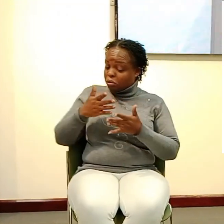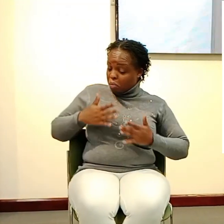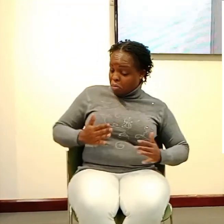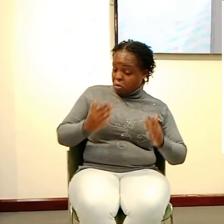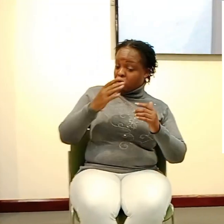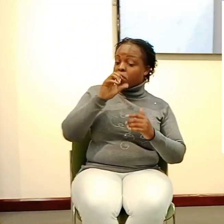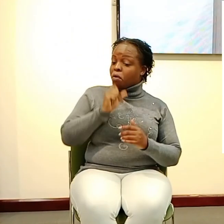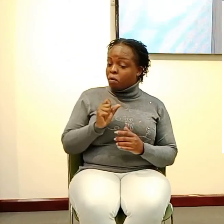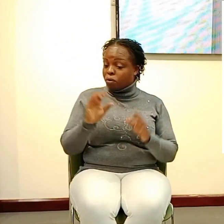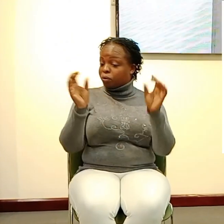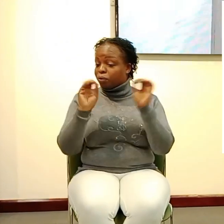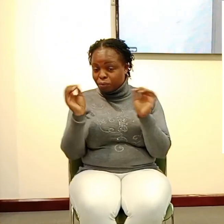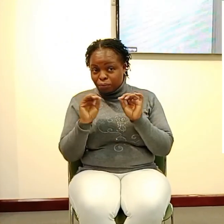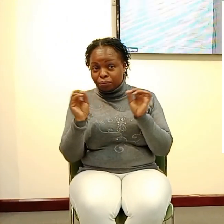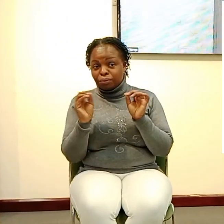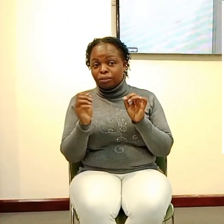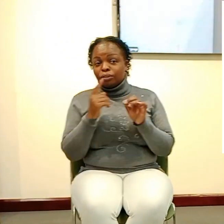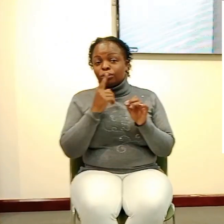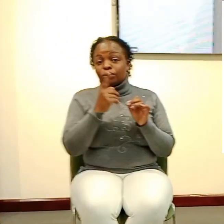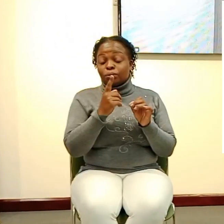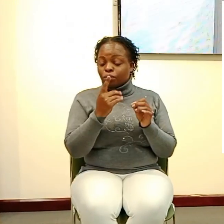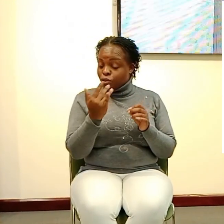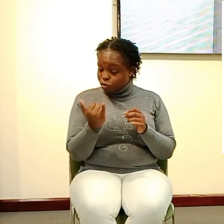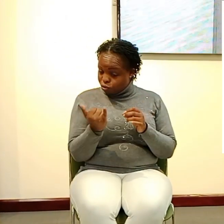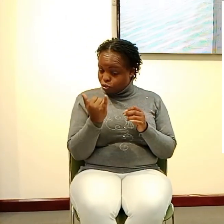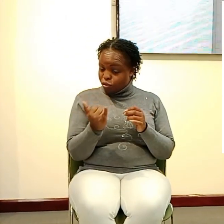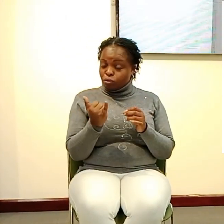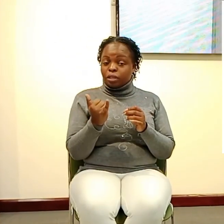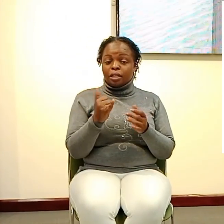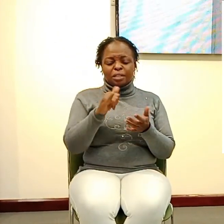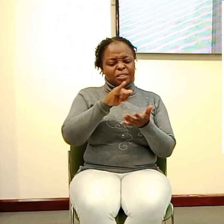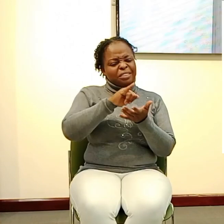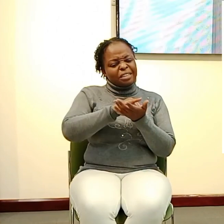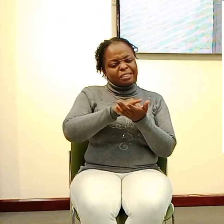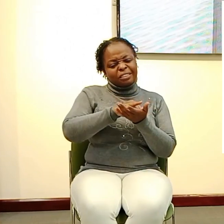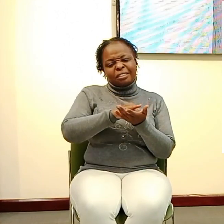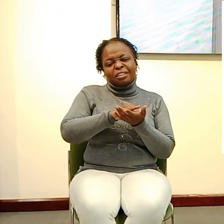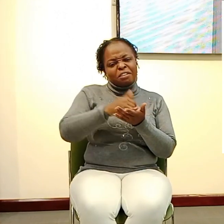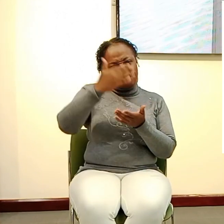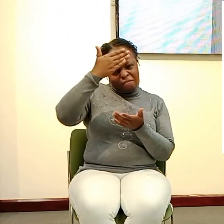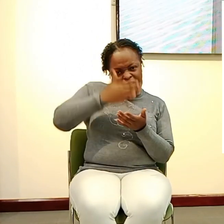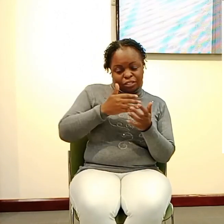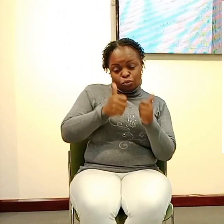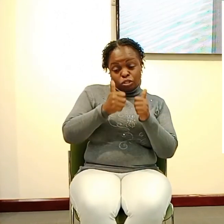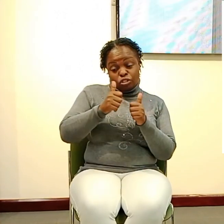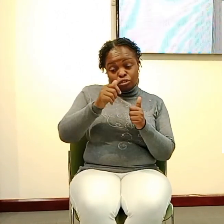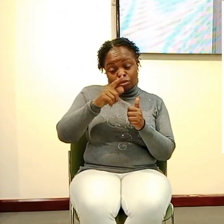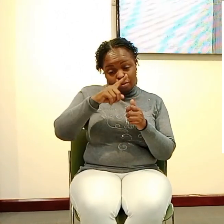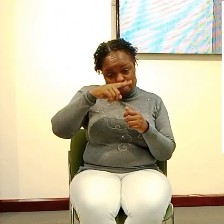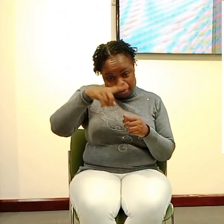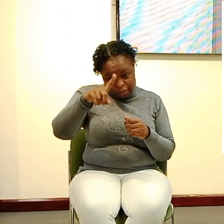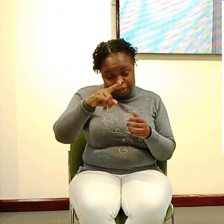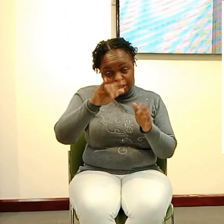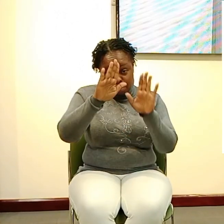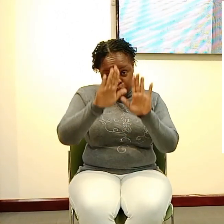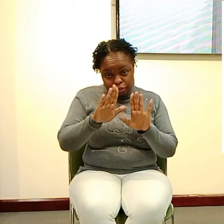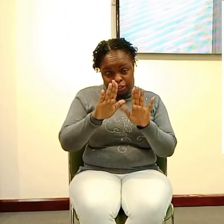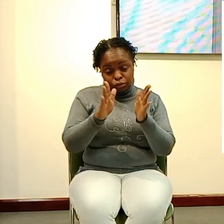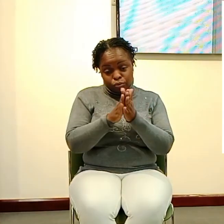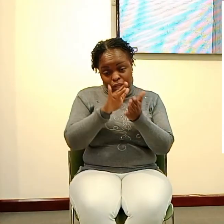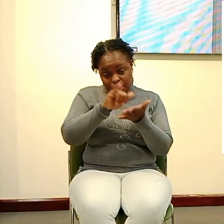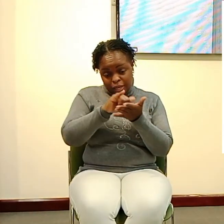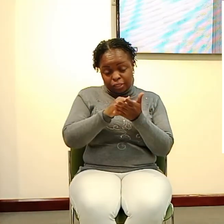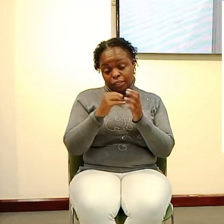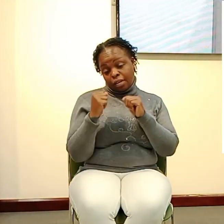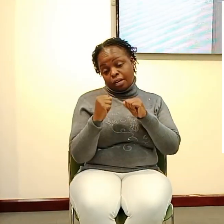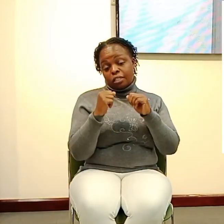old. Okay? So, you know, youth is really just a phase that you're passing, but it's an important one because with that energy, there's so much